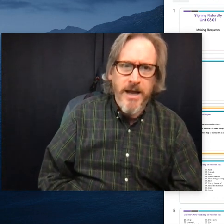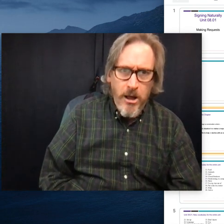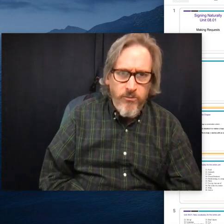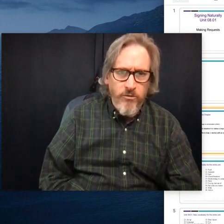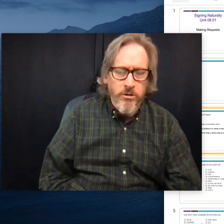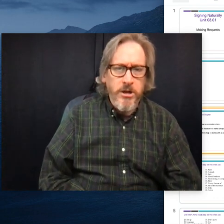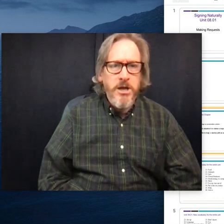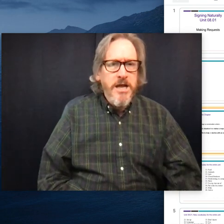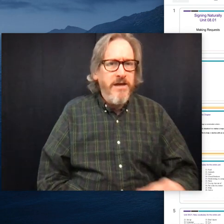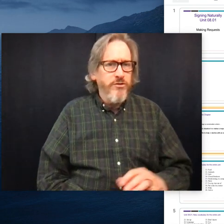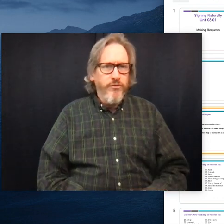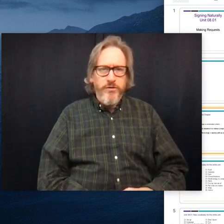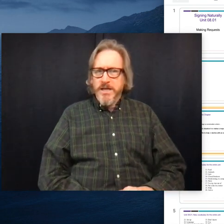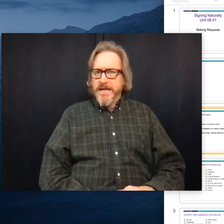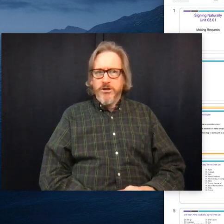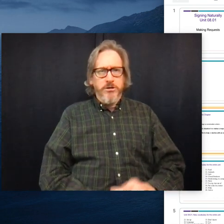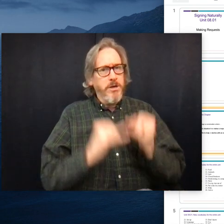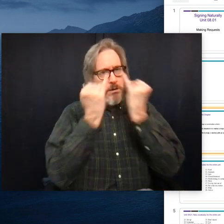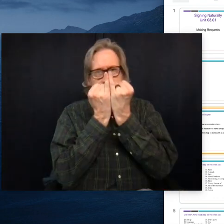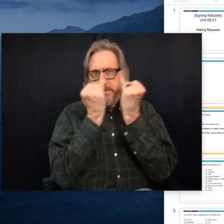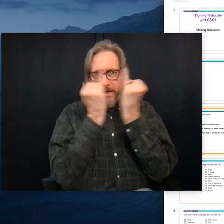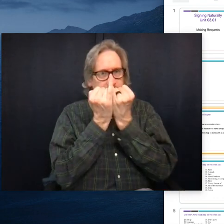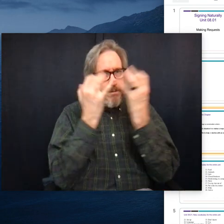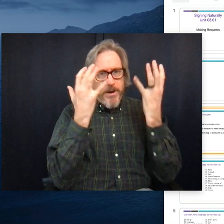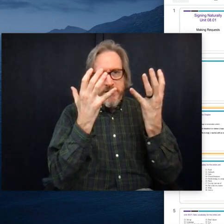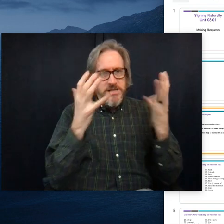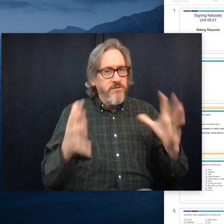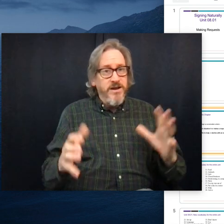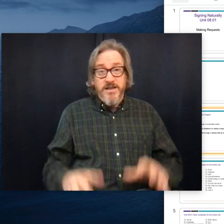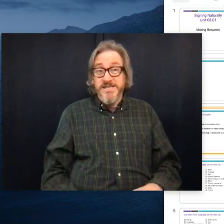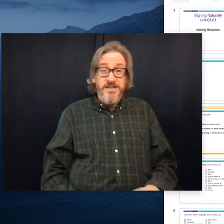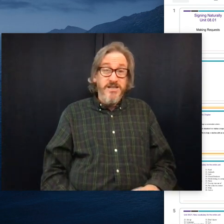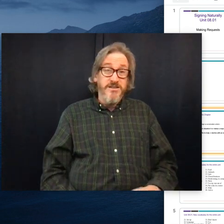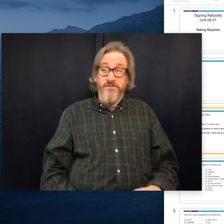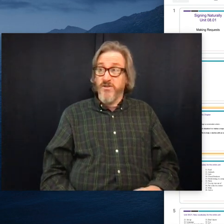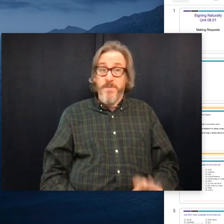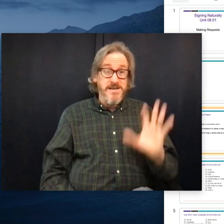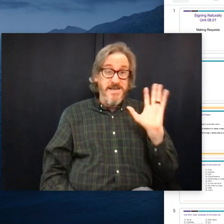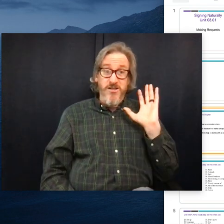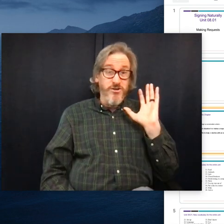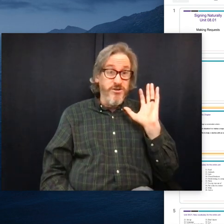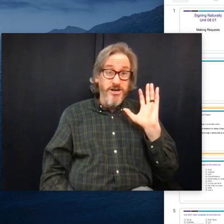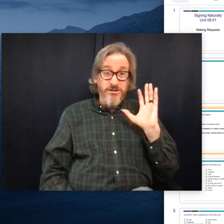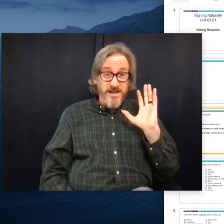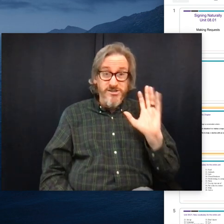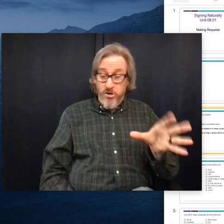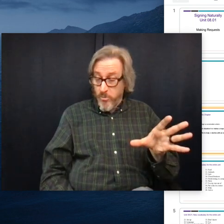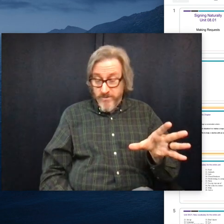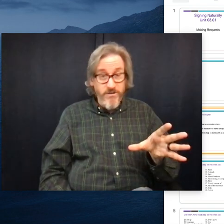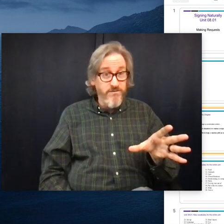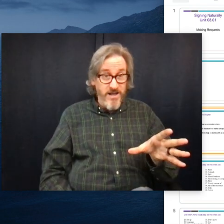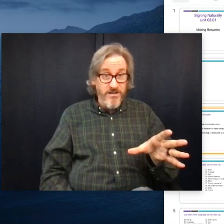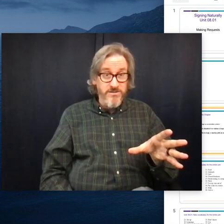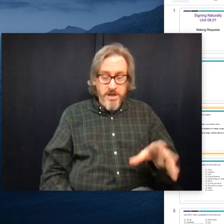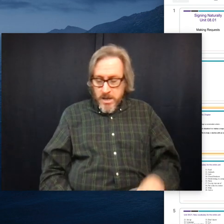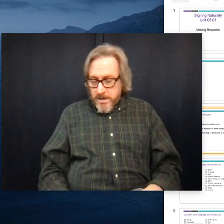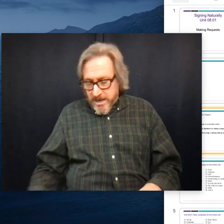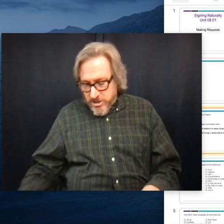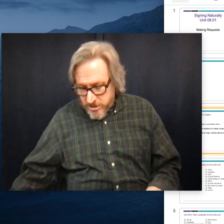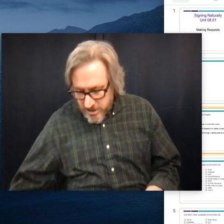very helpful if you feel like you're isolated and by yourself, and for the past calendar year, that's all we've